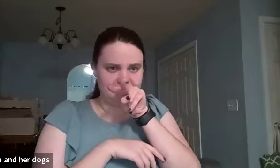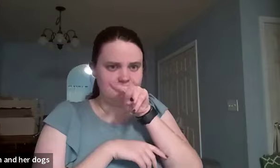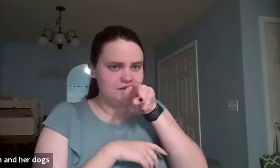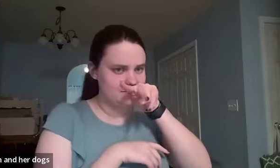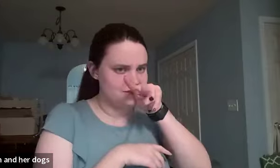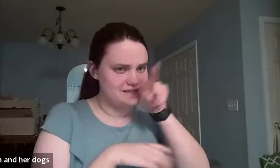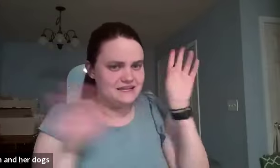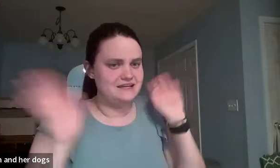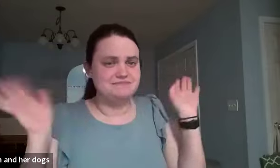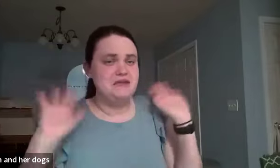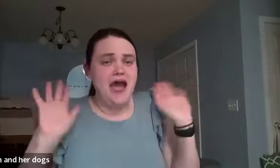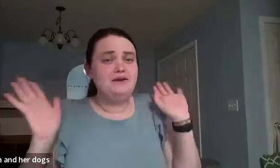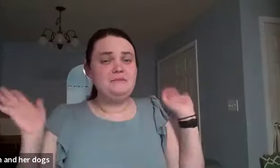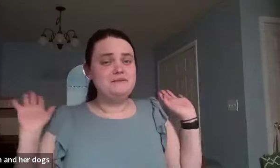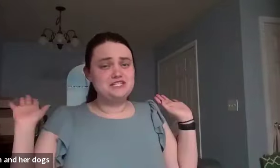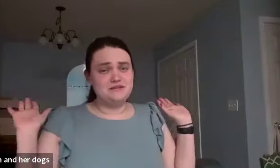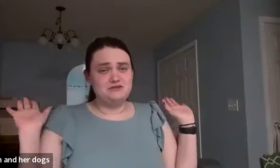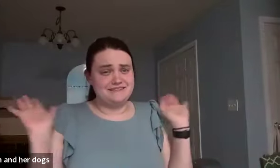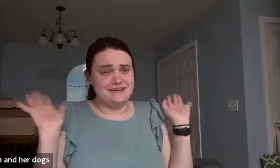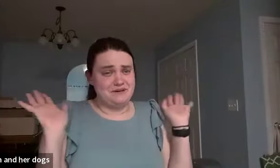Cockroaches. Is someone like with the antennas? I don't know. Maybe it's just me who doesn't like